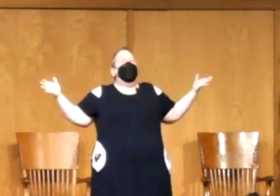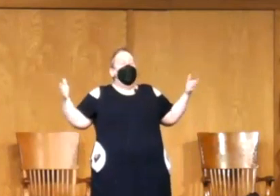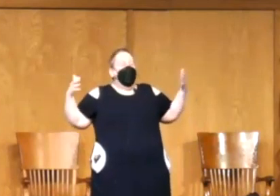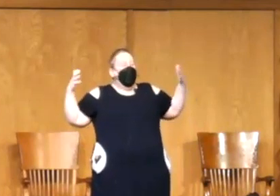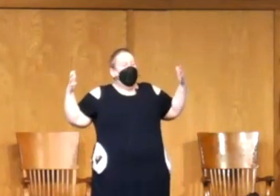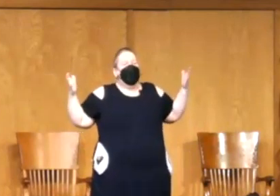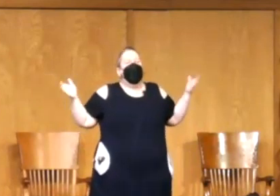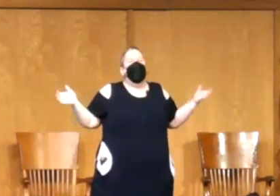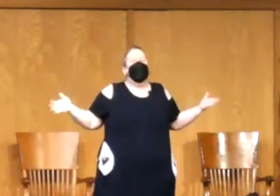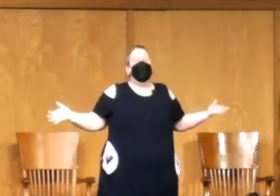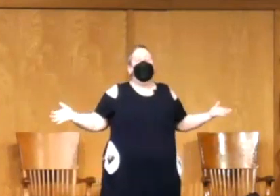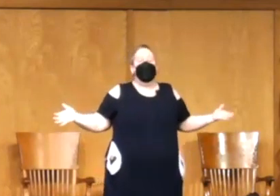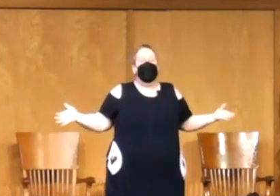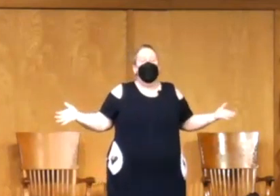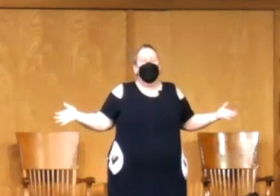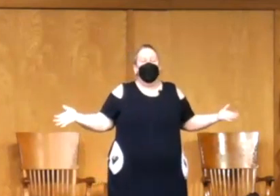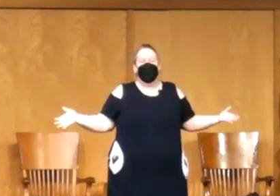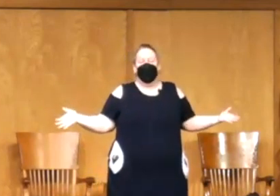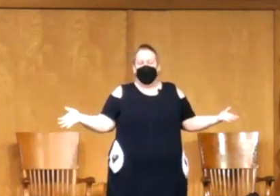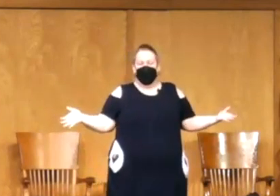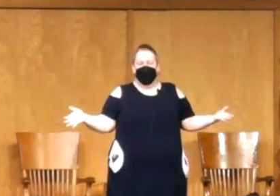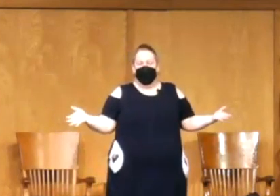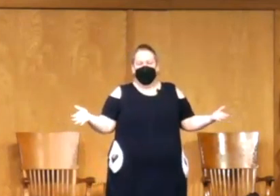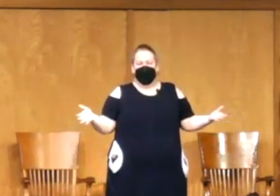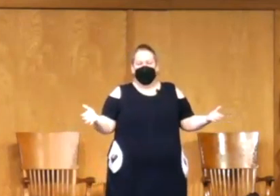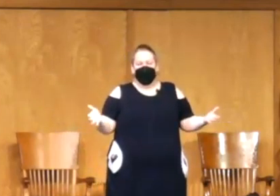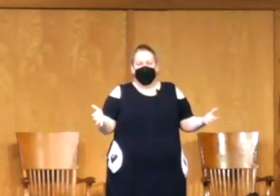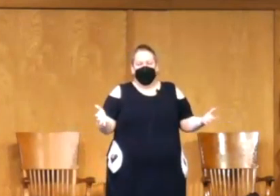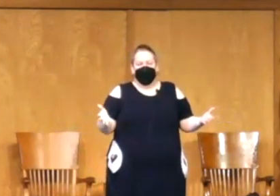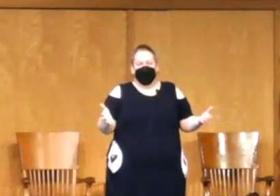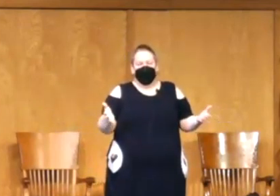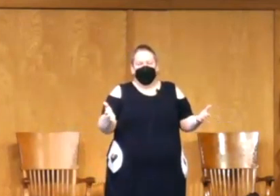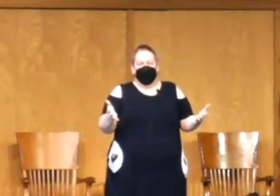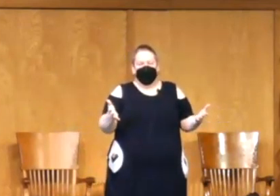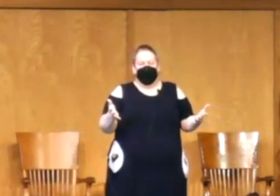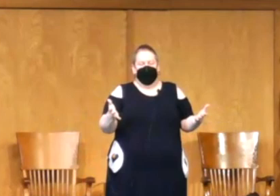open at the wonder of it all.